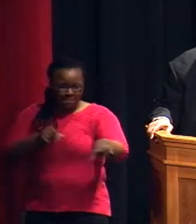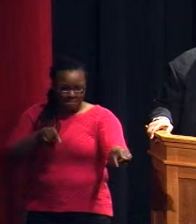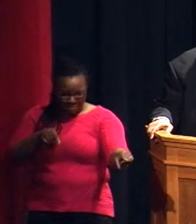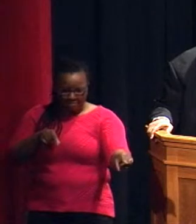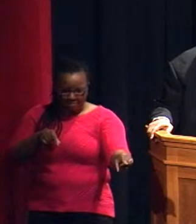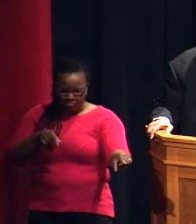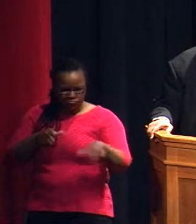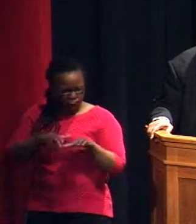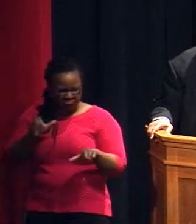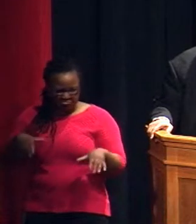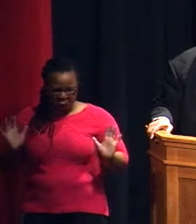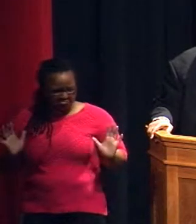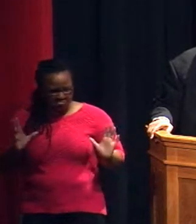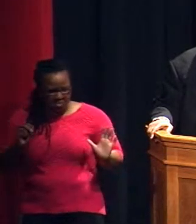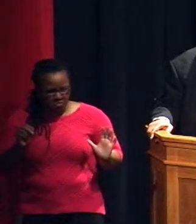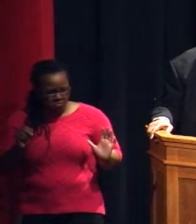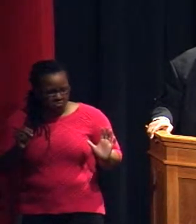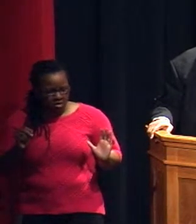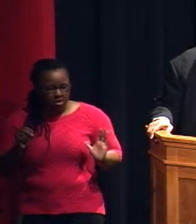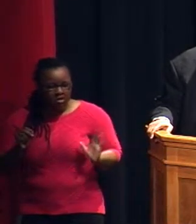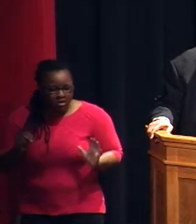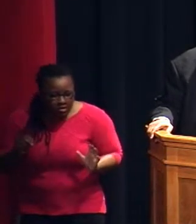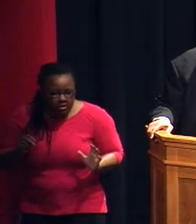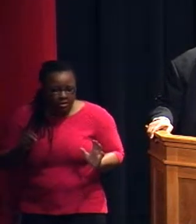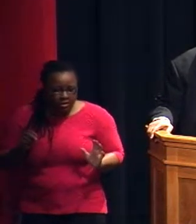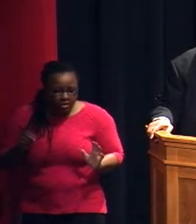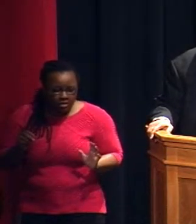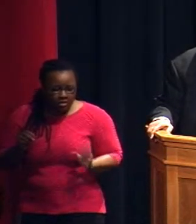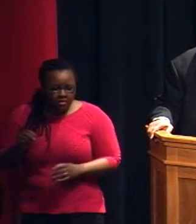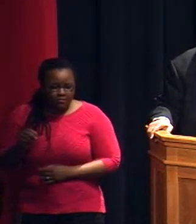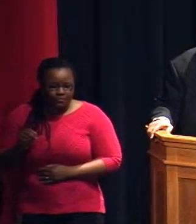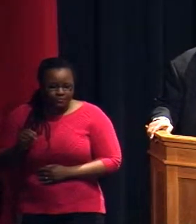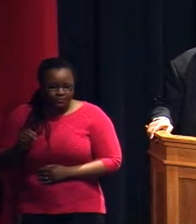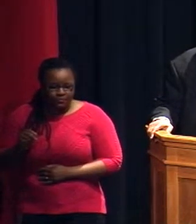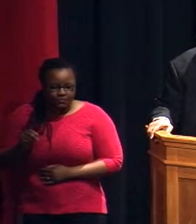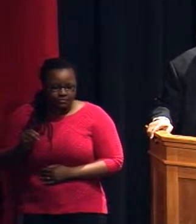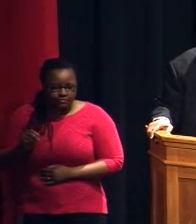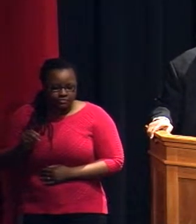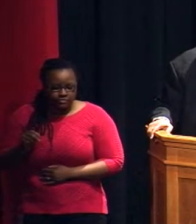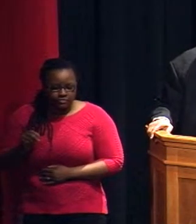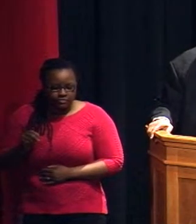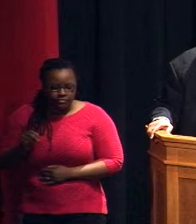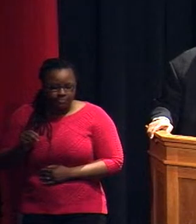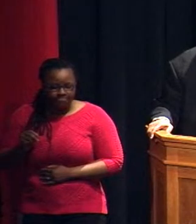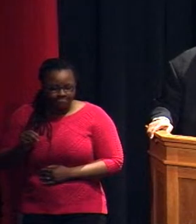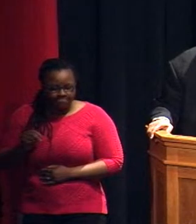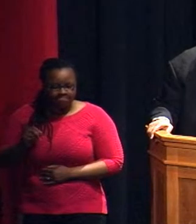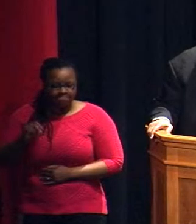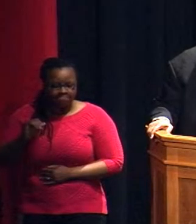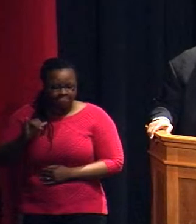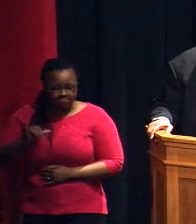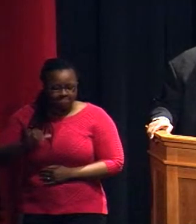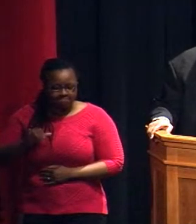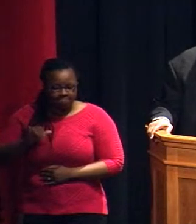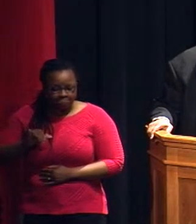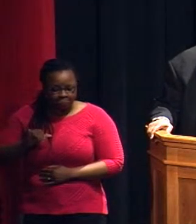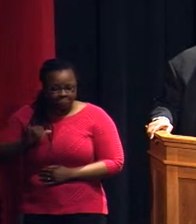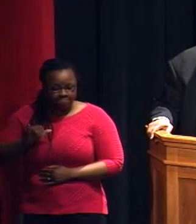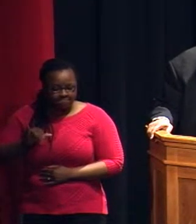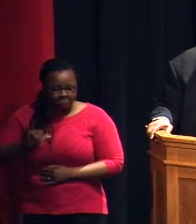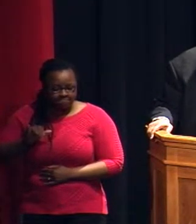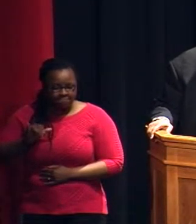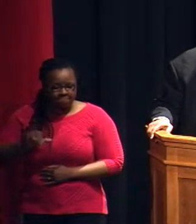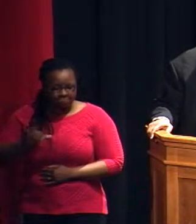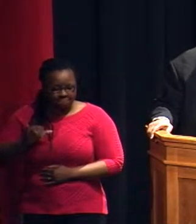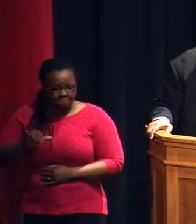an unwed mother, she was not a good image to propel the movement, so they did not use her. But that